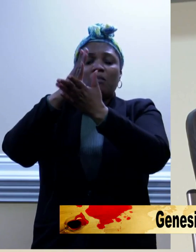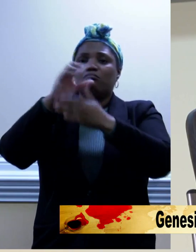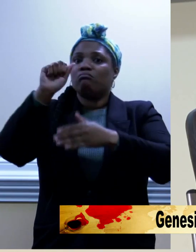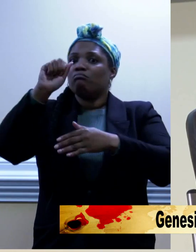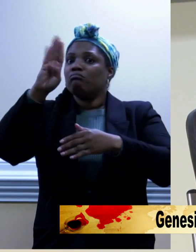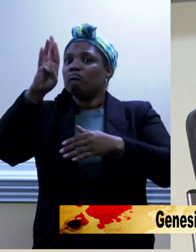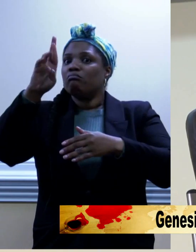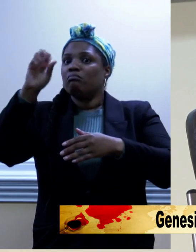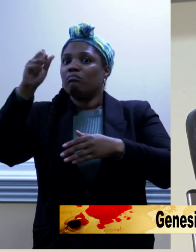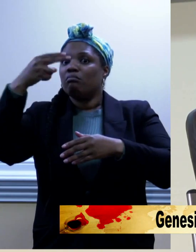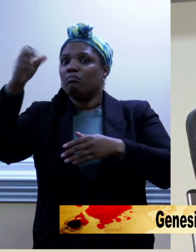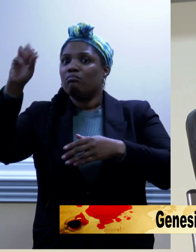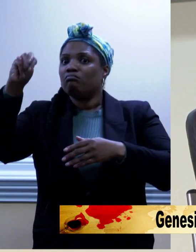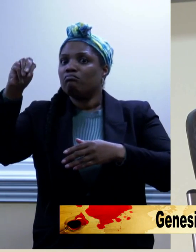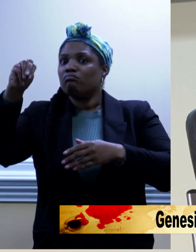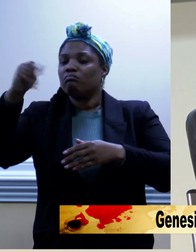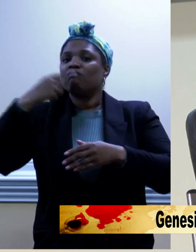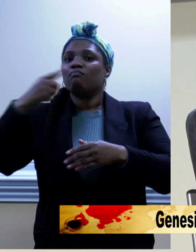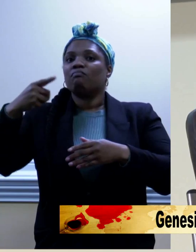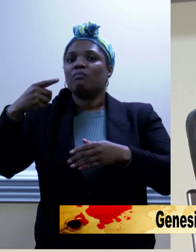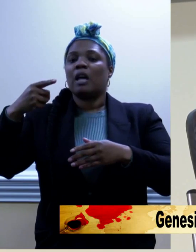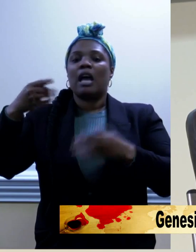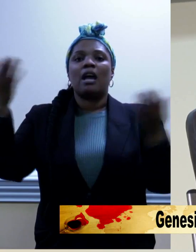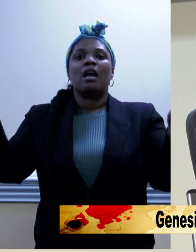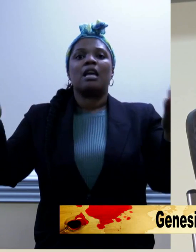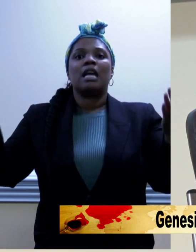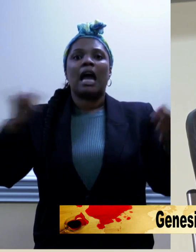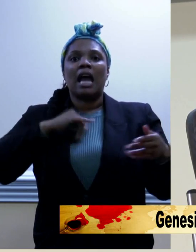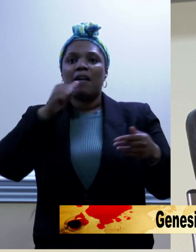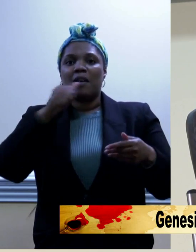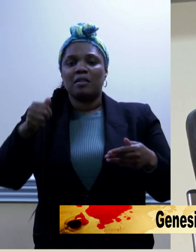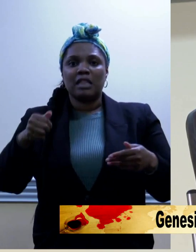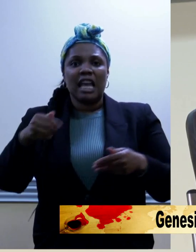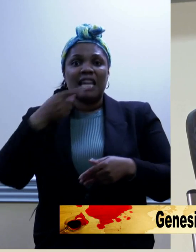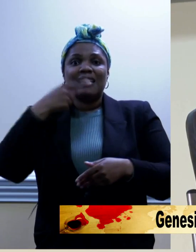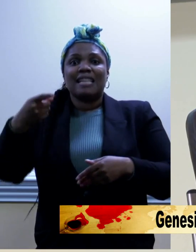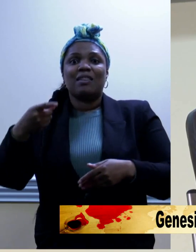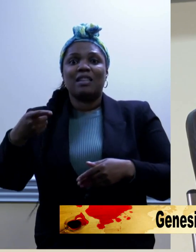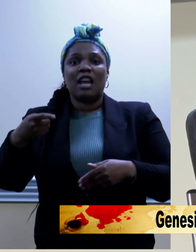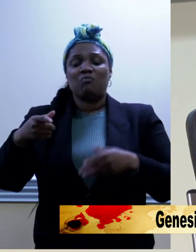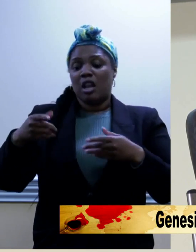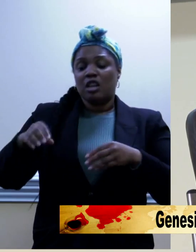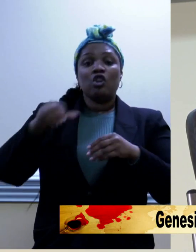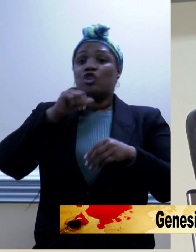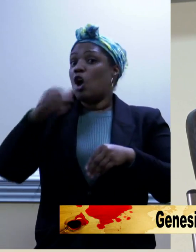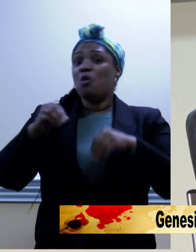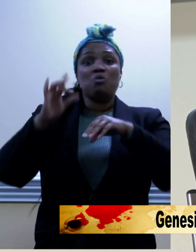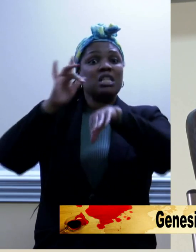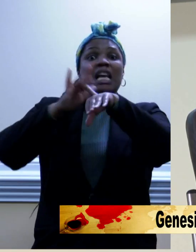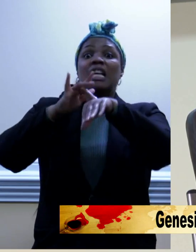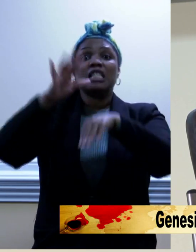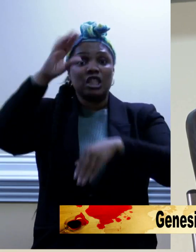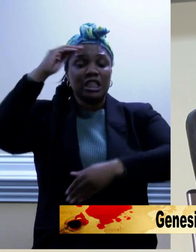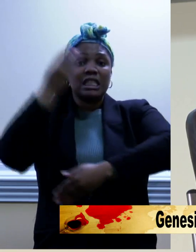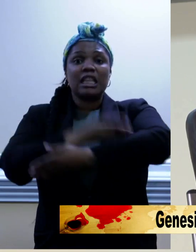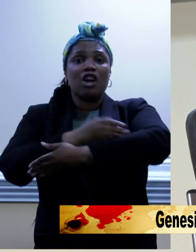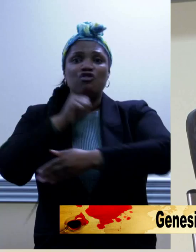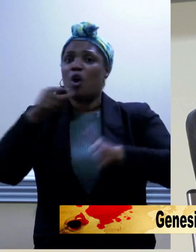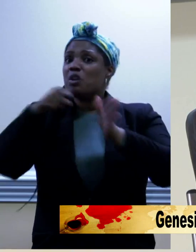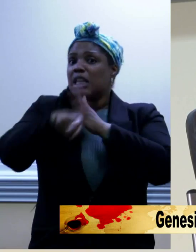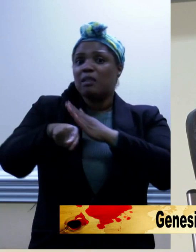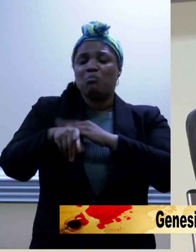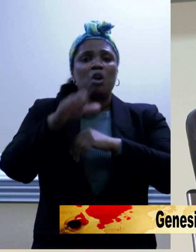Abraham, Abraham. And he said, here am I. Go ahead. And he said, lay not thy hand upon the lad, neither do